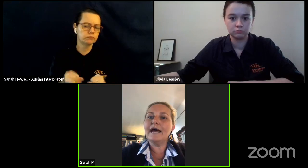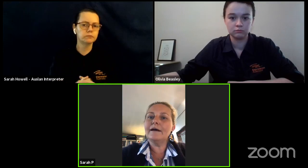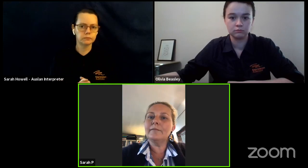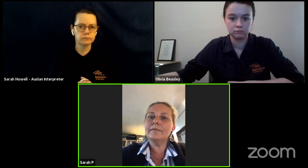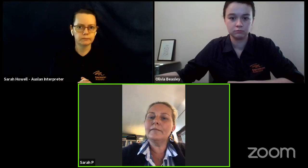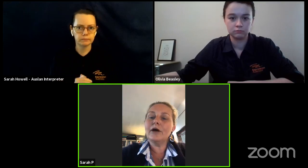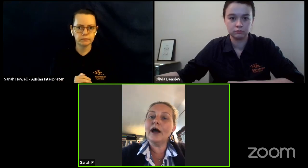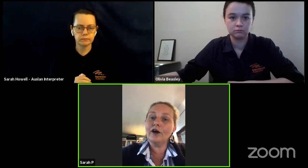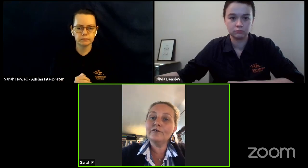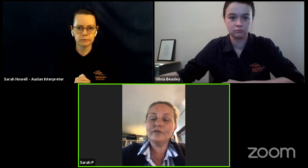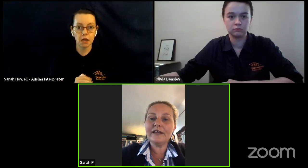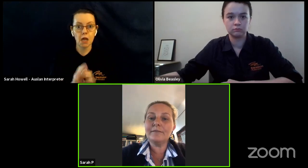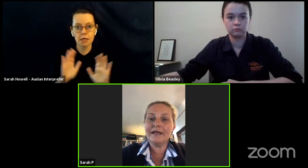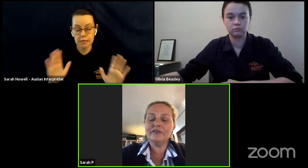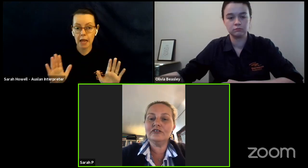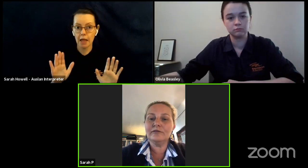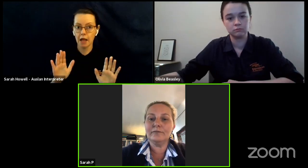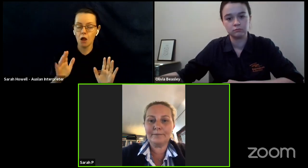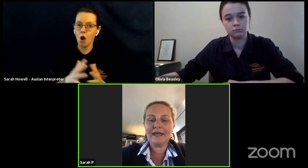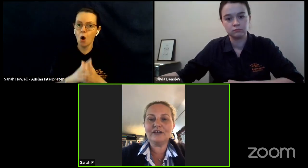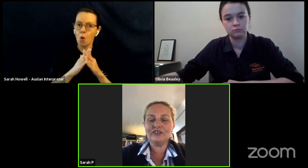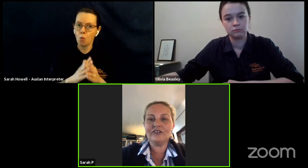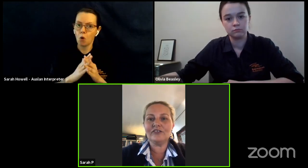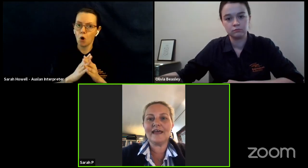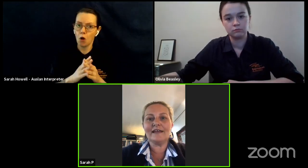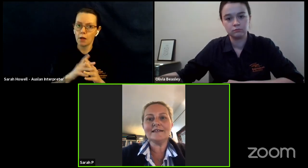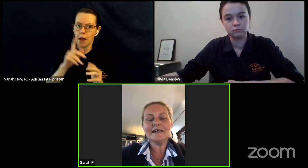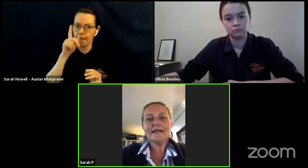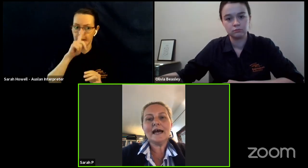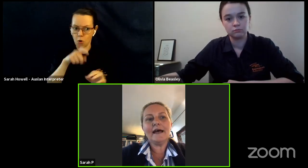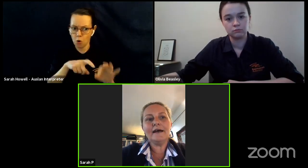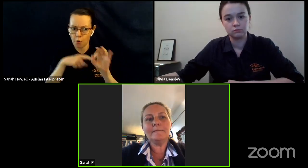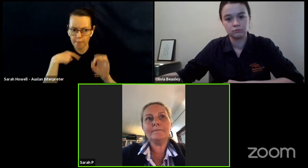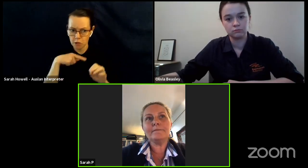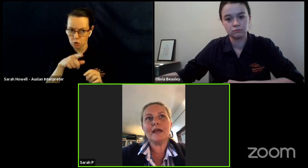So I often recommend my patients that